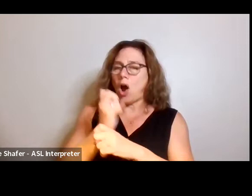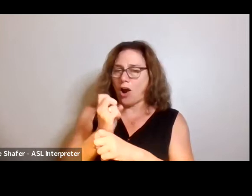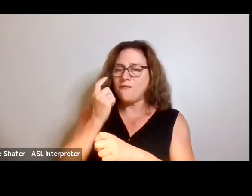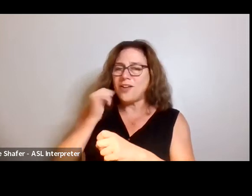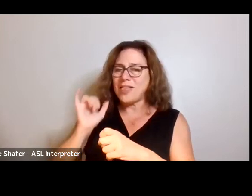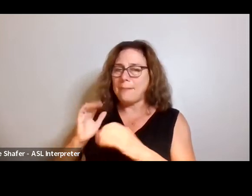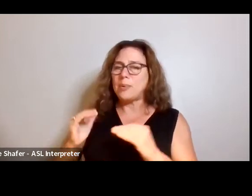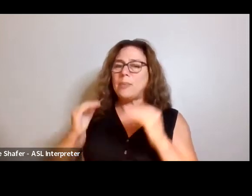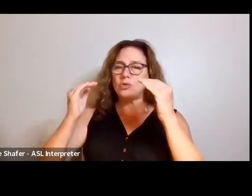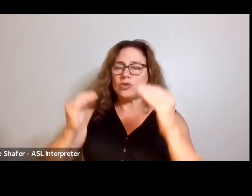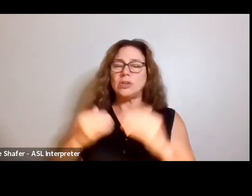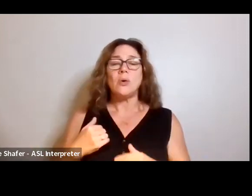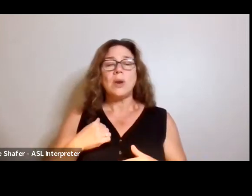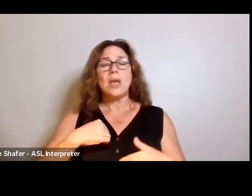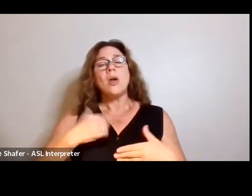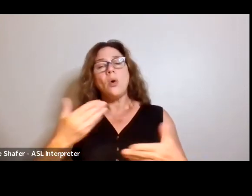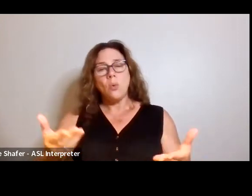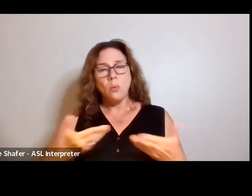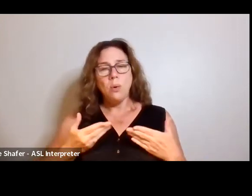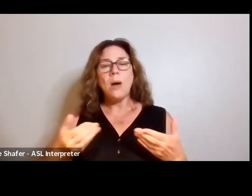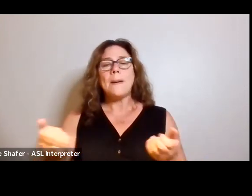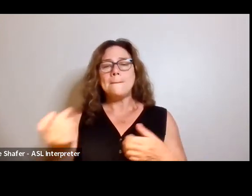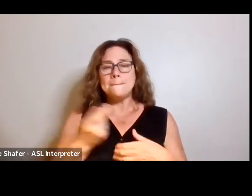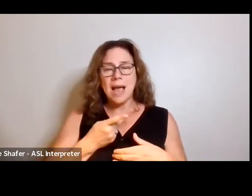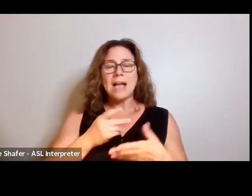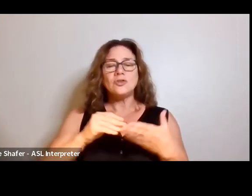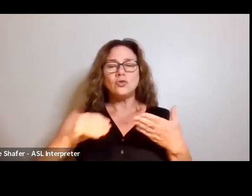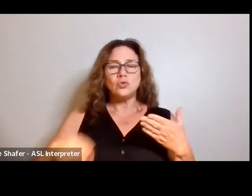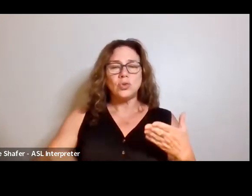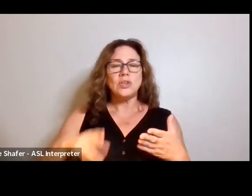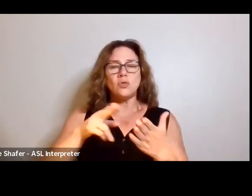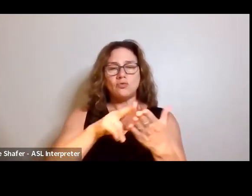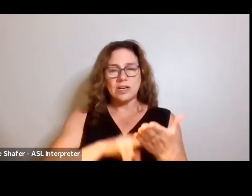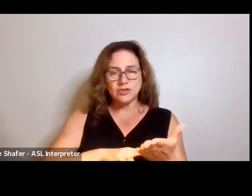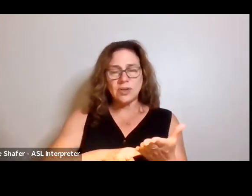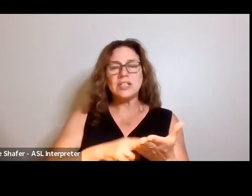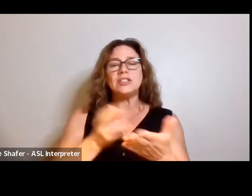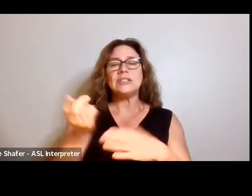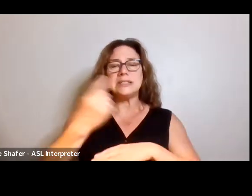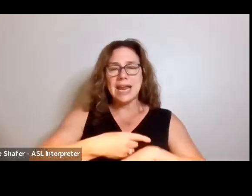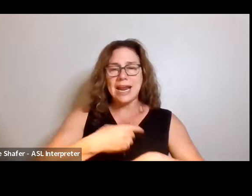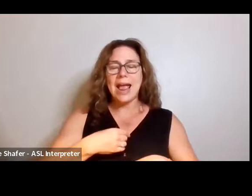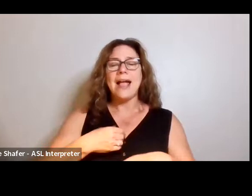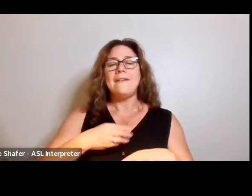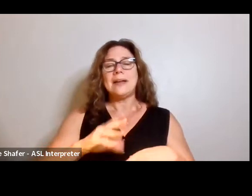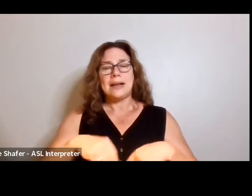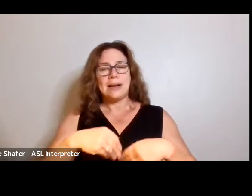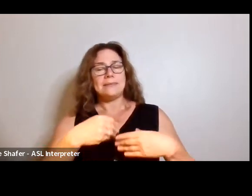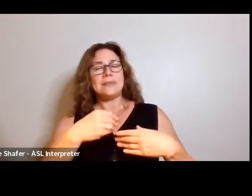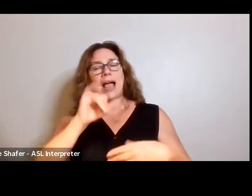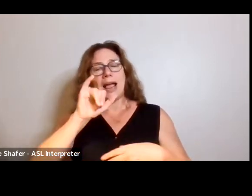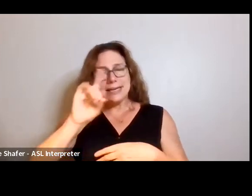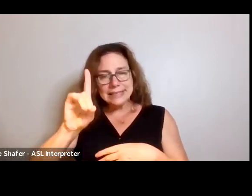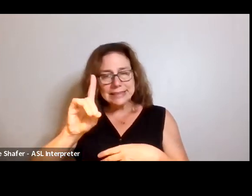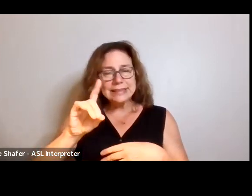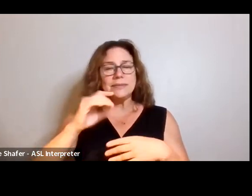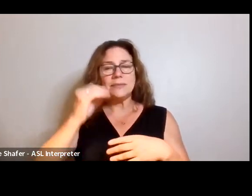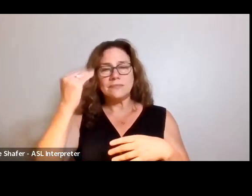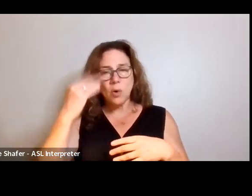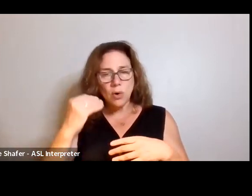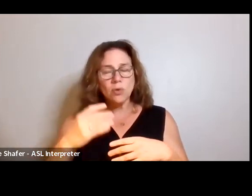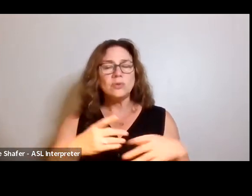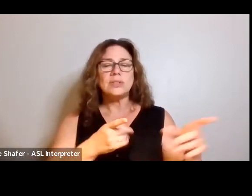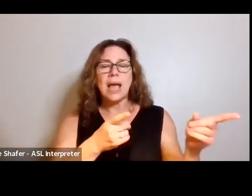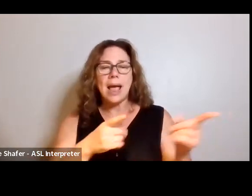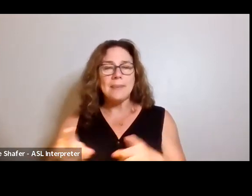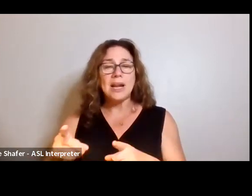returning students at registration day, handing out new Yonder pouches, getting ID photos taken. Our new activities director did an